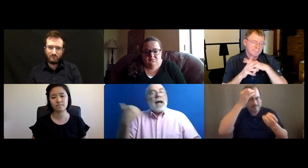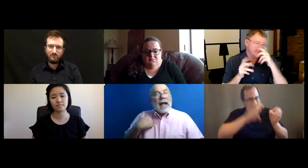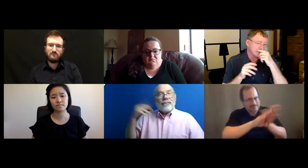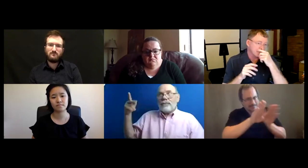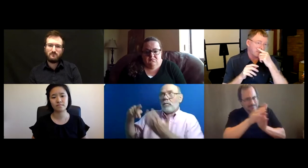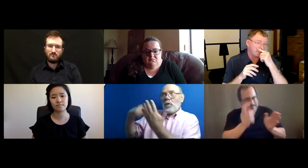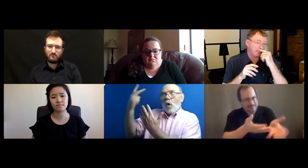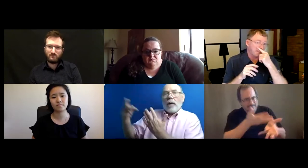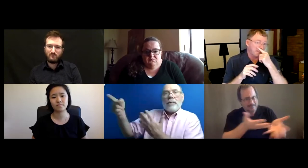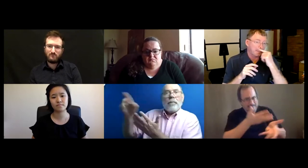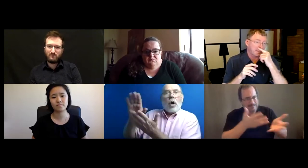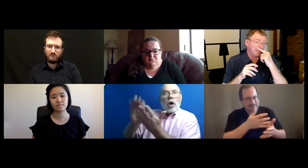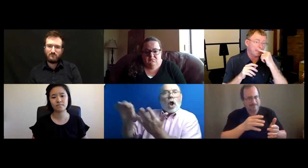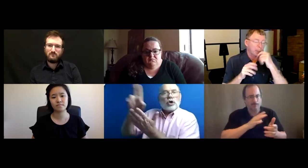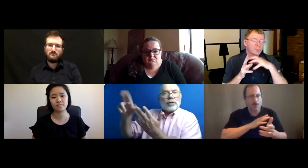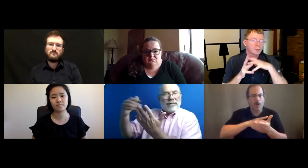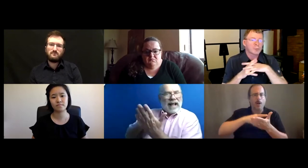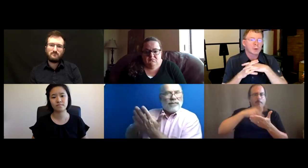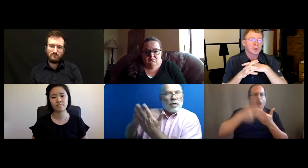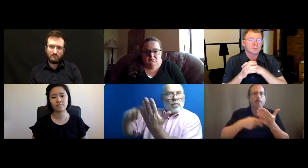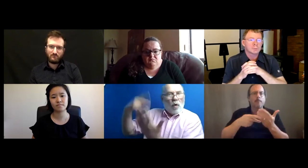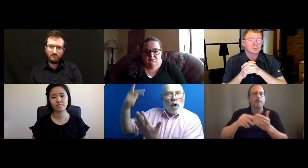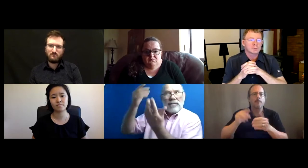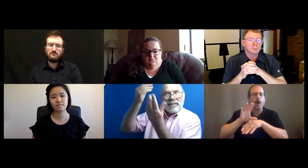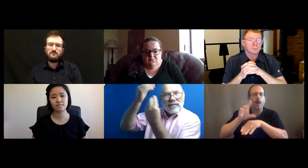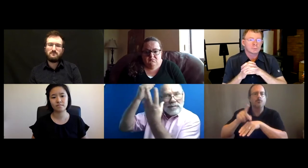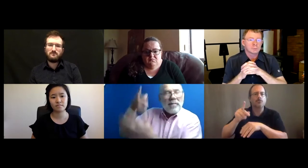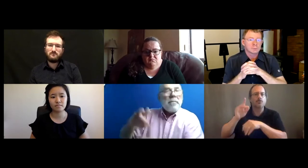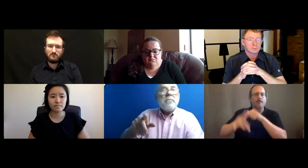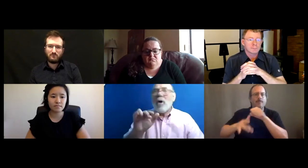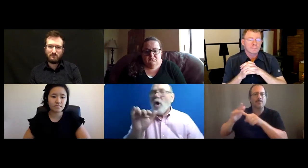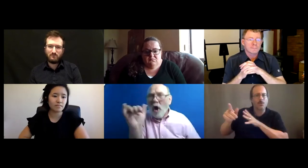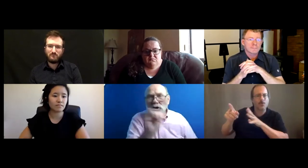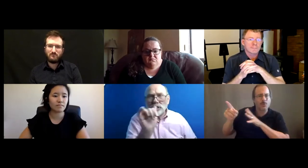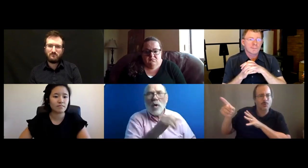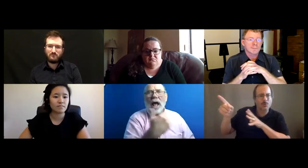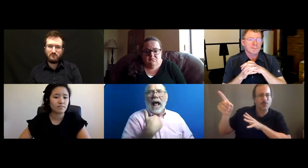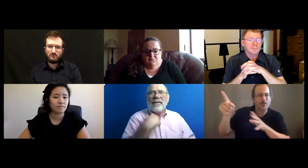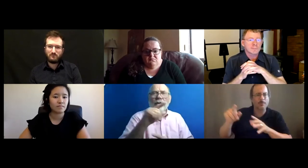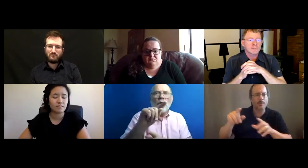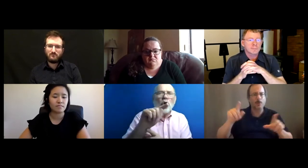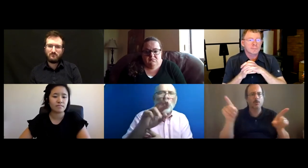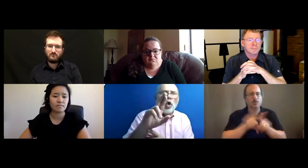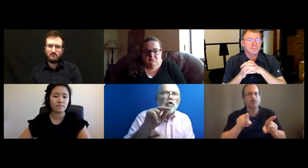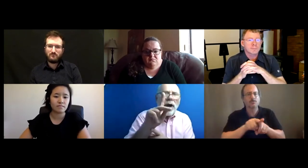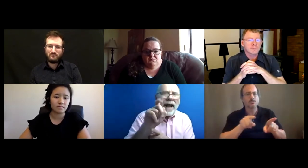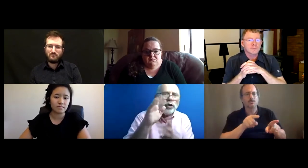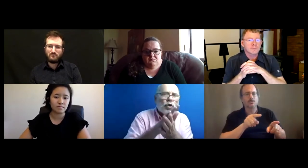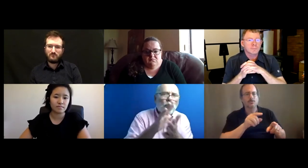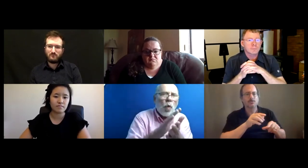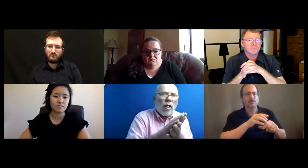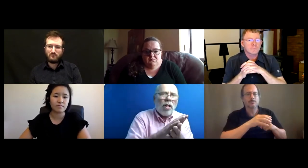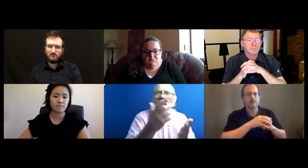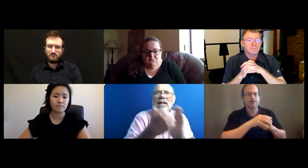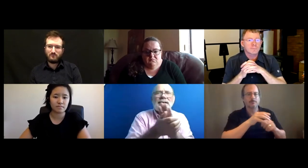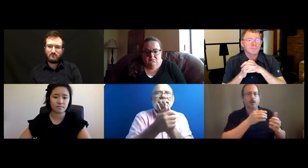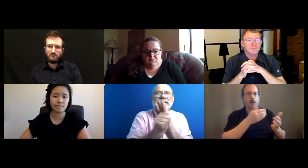created information documents and listed where they have these programs at the post-secondary